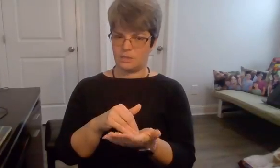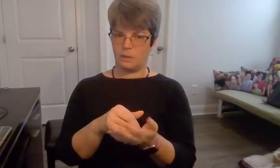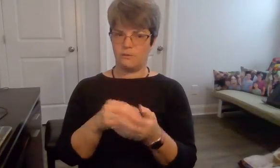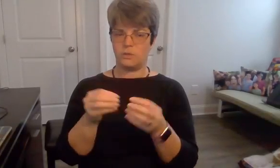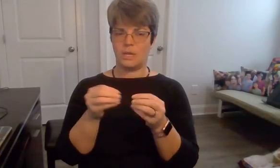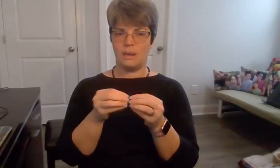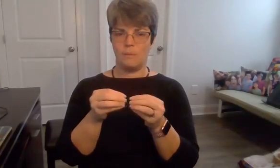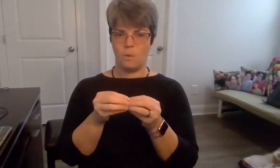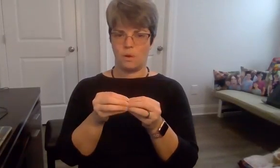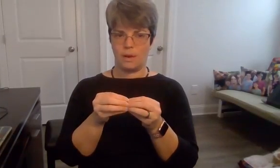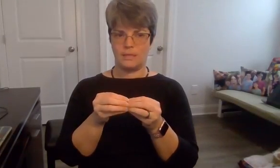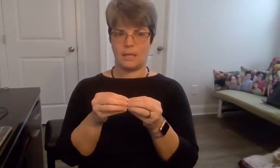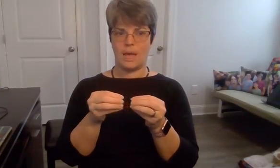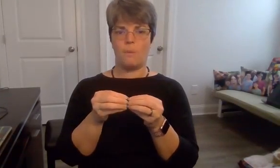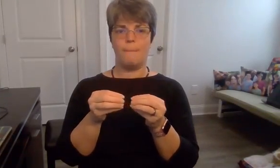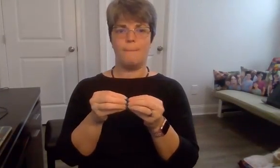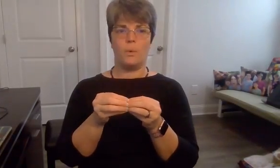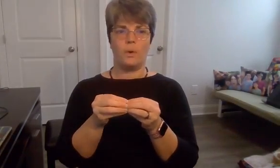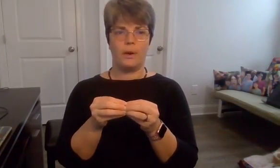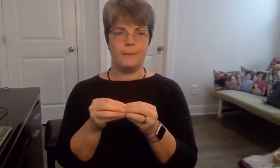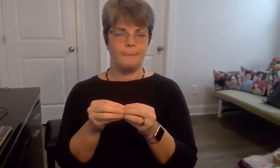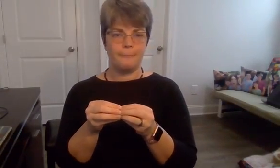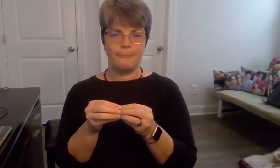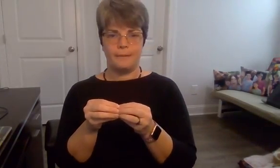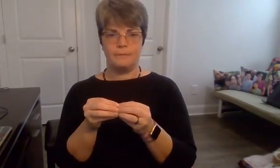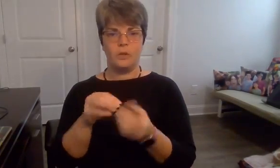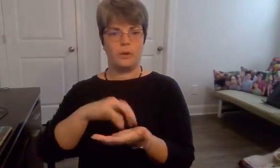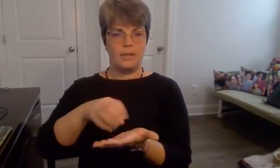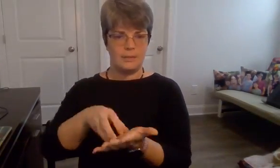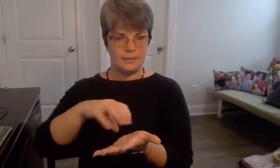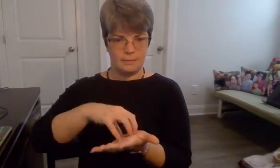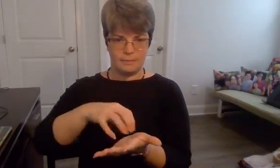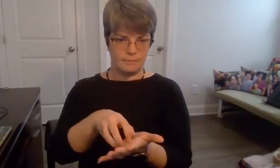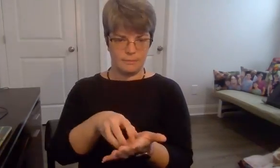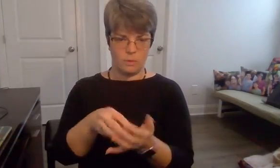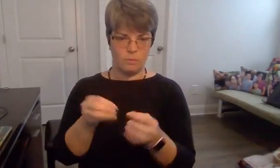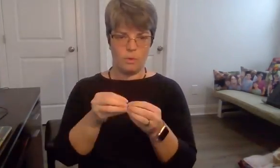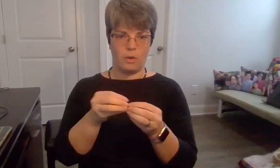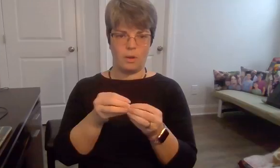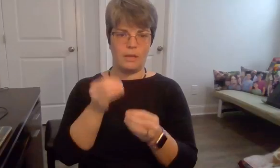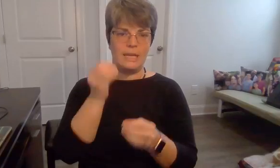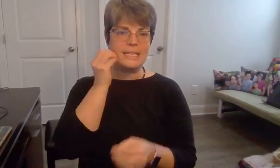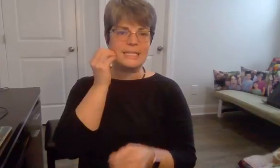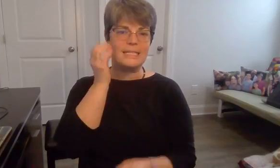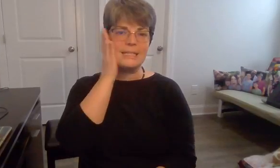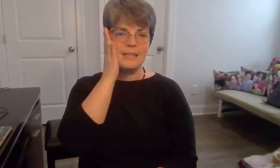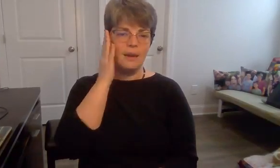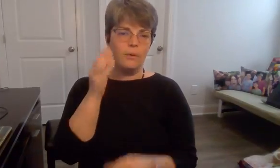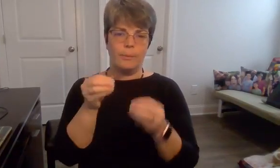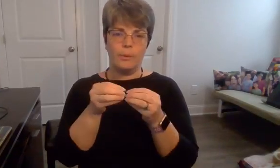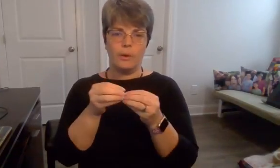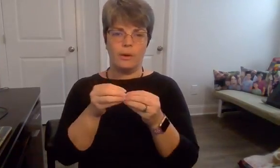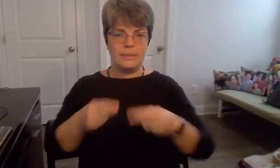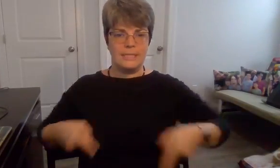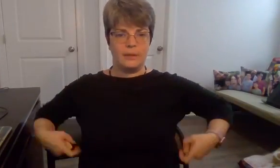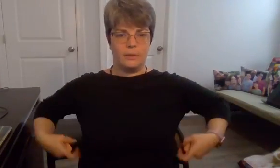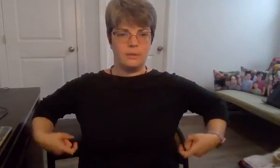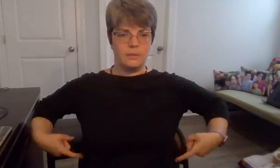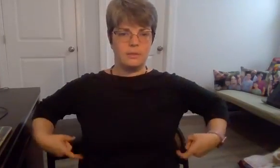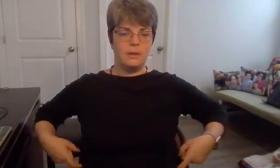So if you're signing more, it's like I want more cookies or more kisses or more tickles